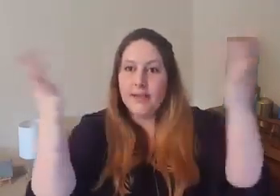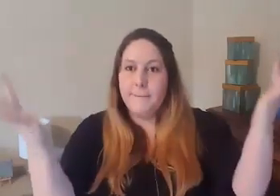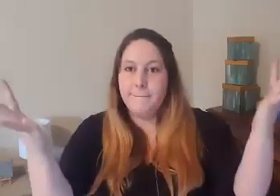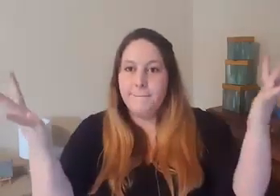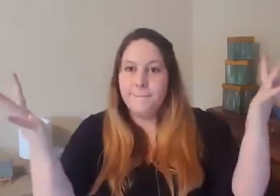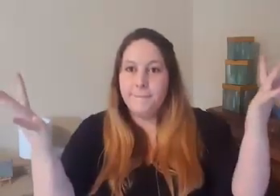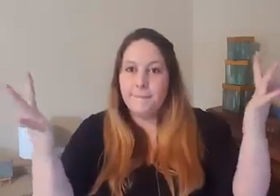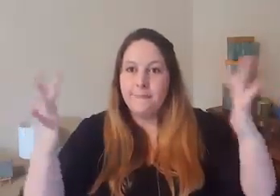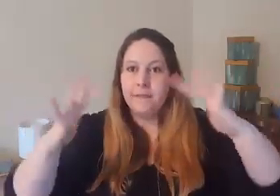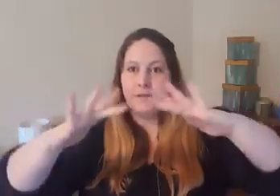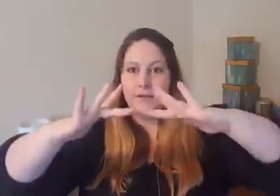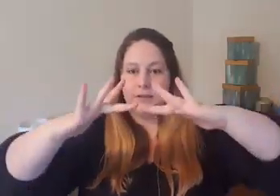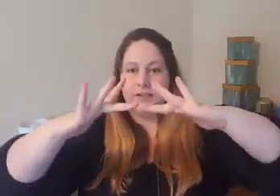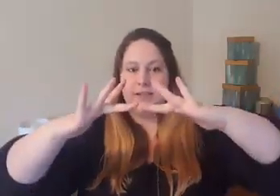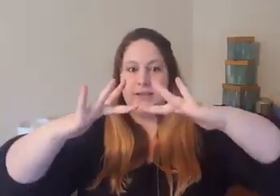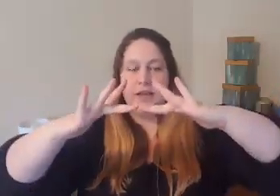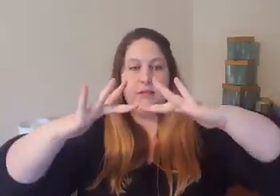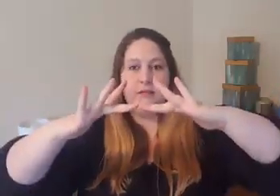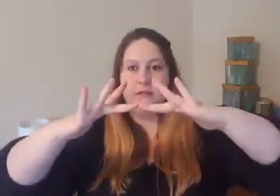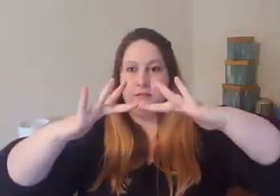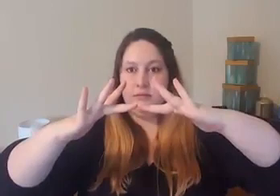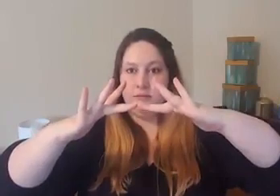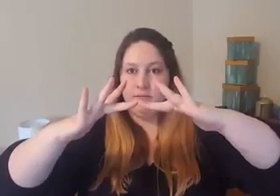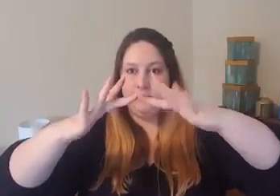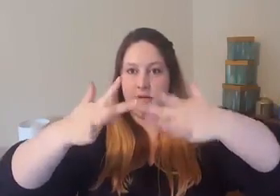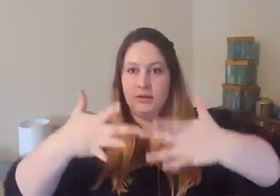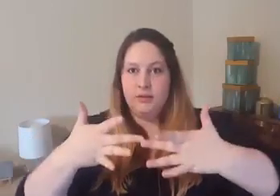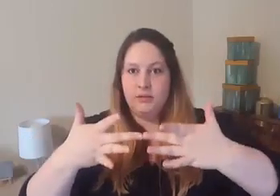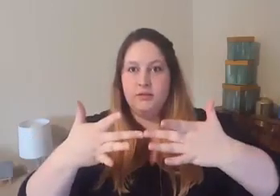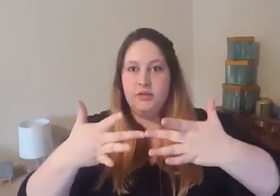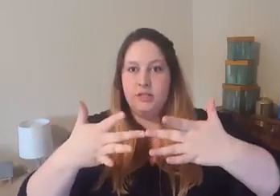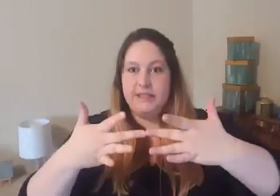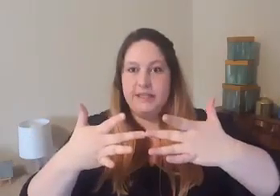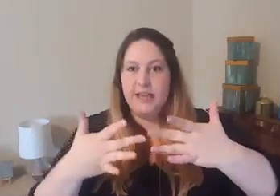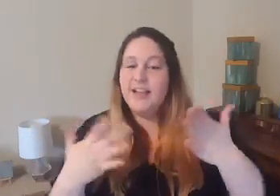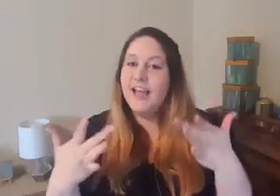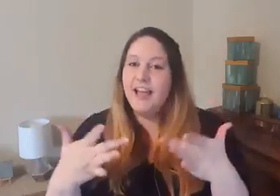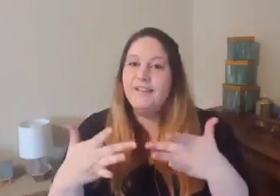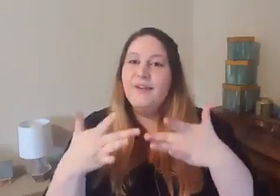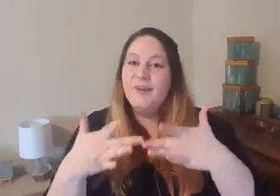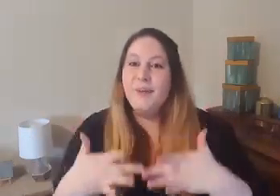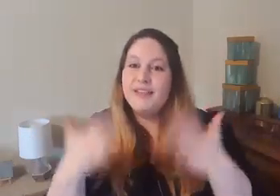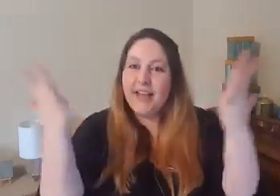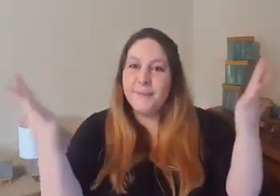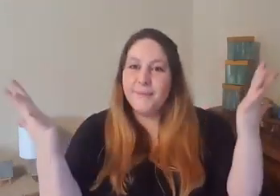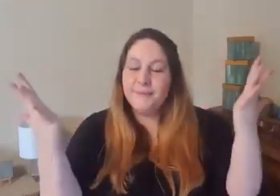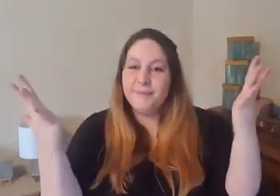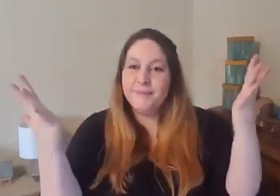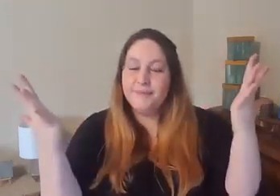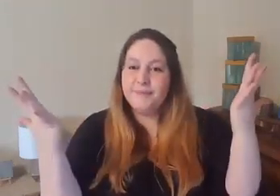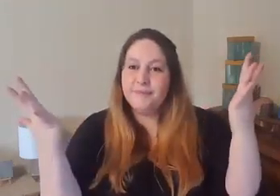up? So it looks like that. Turn it to the side and what's up?